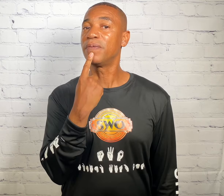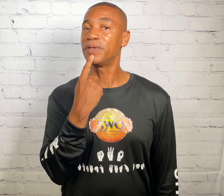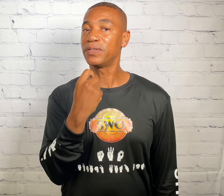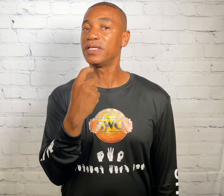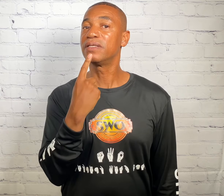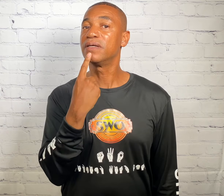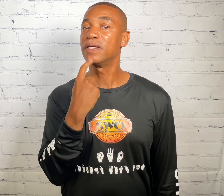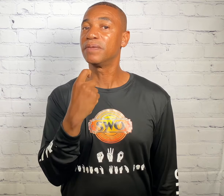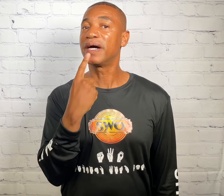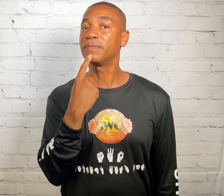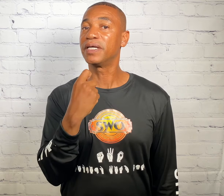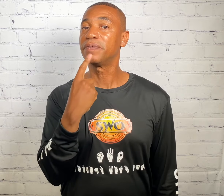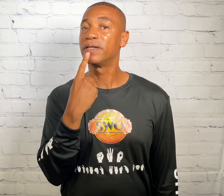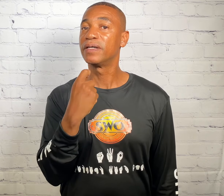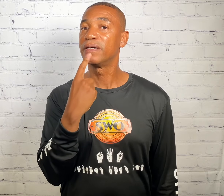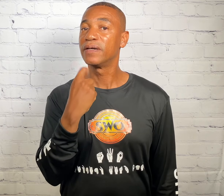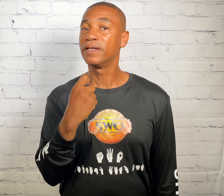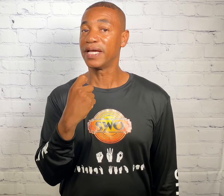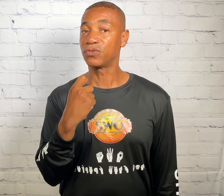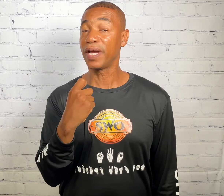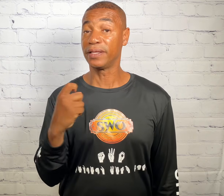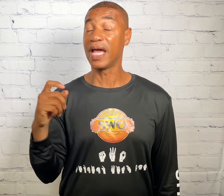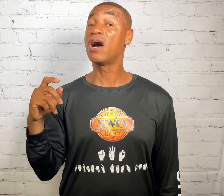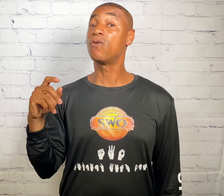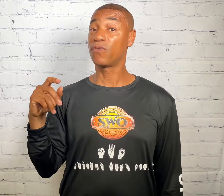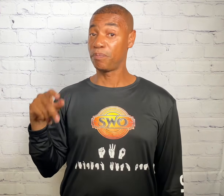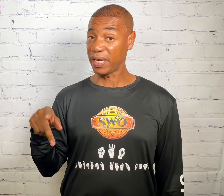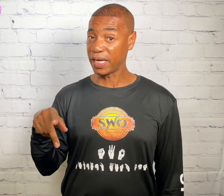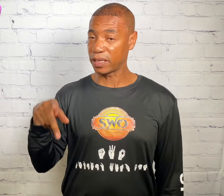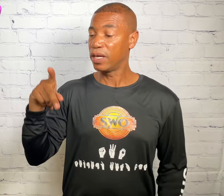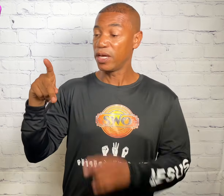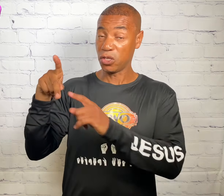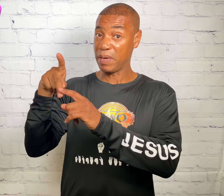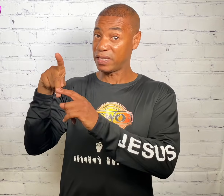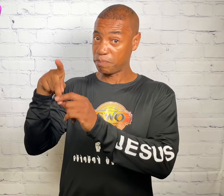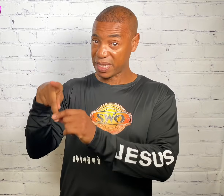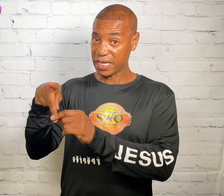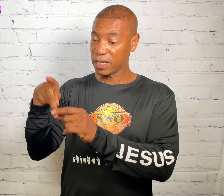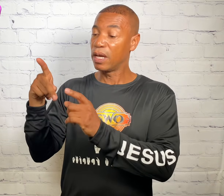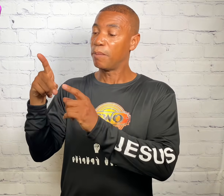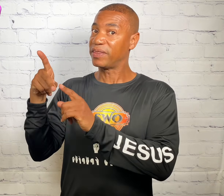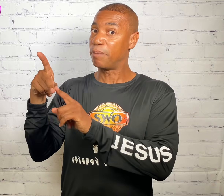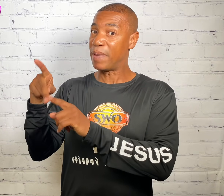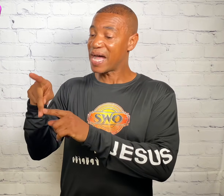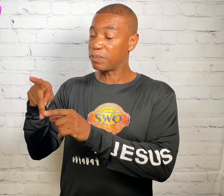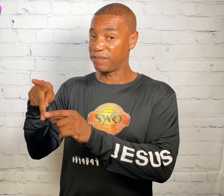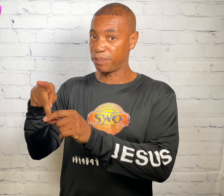up underneath the bottom lip. That's red. Now for pink, you make the P, but the bottom of the